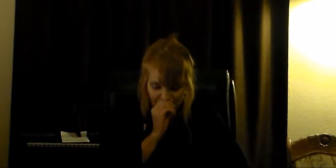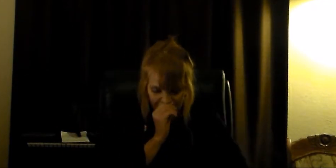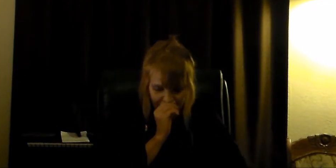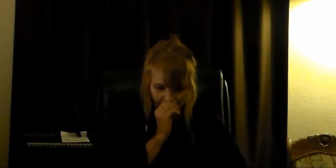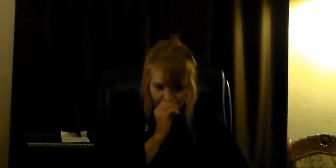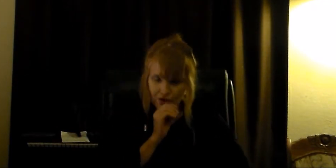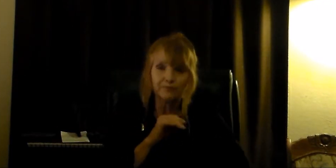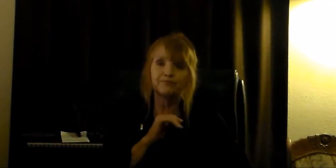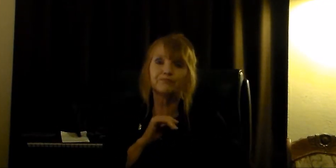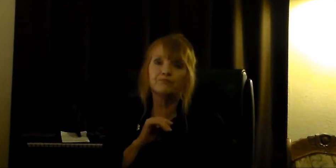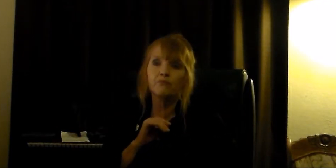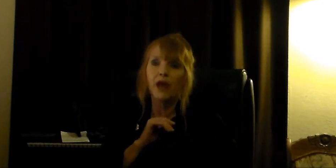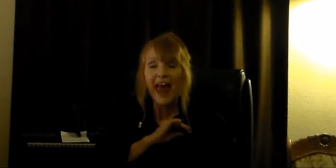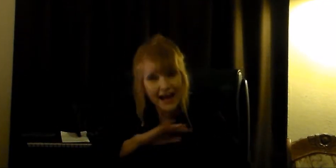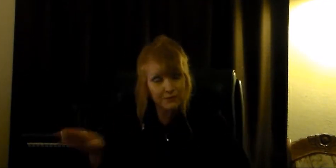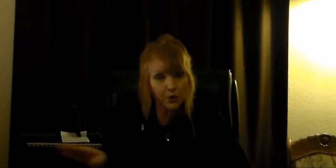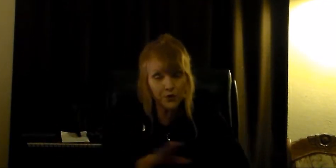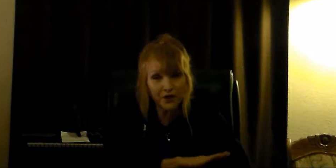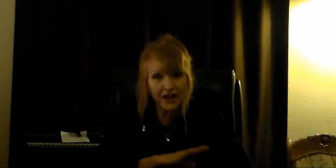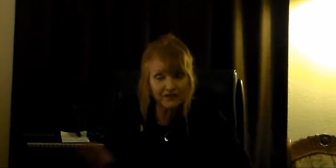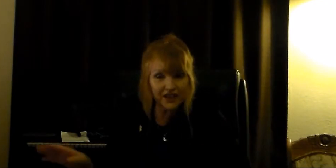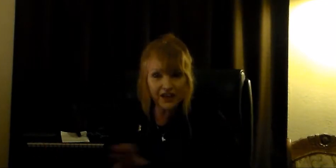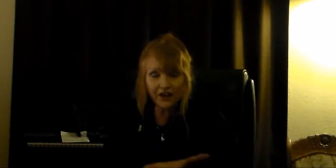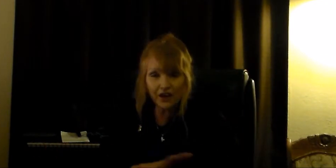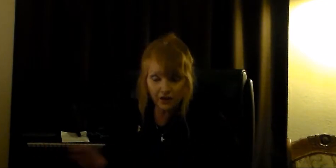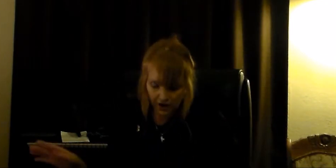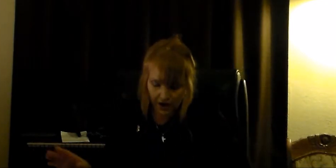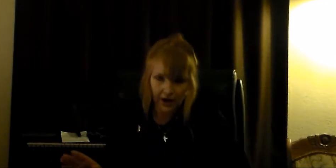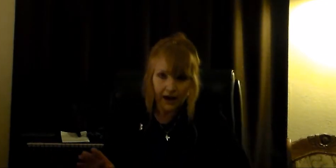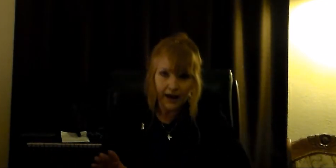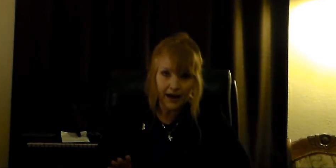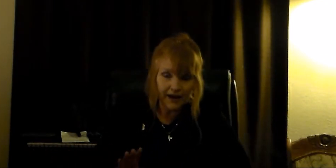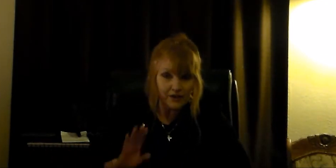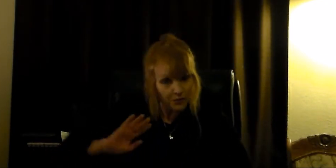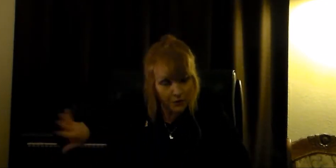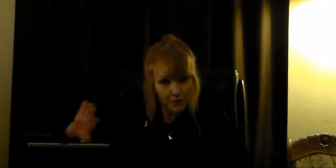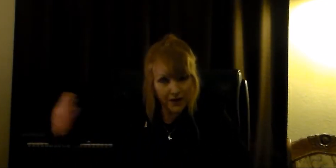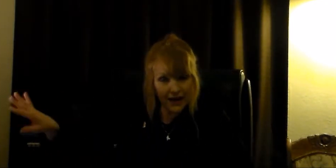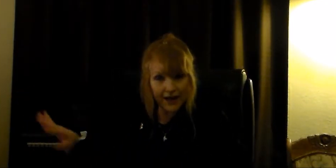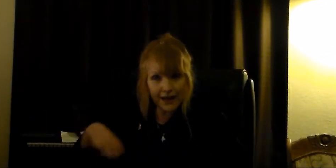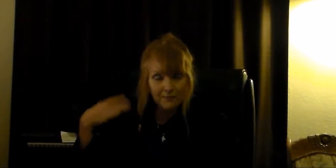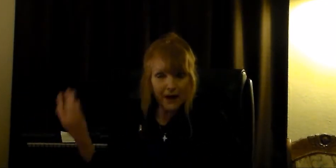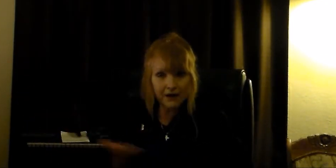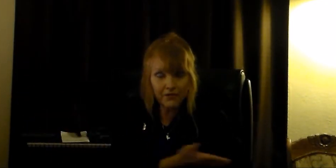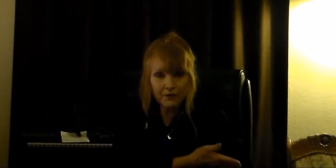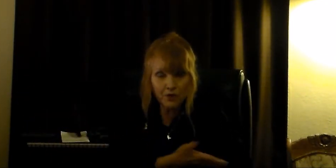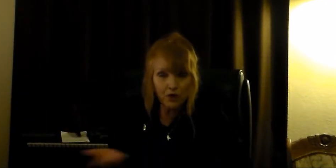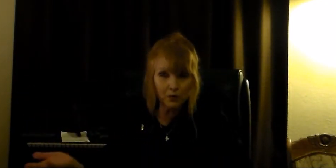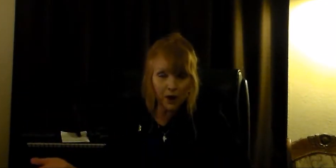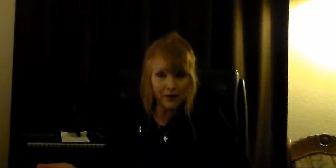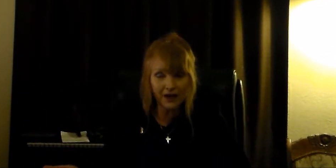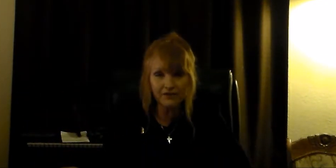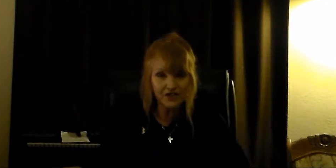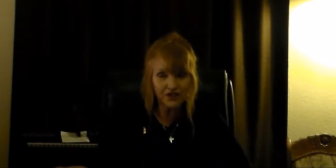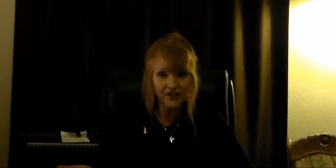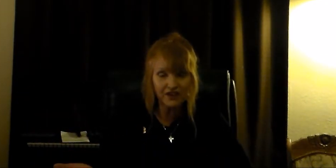said, a sandwich. As we go through life here, and is where we went, by and from who or what we love and serve here is